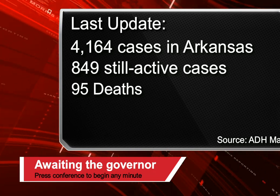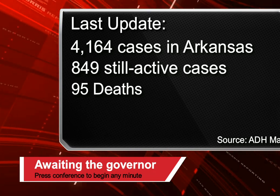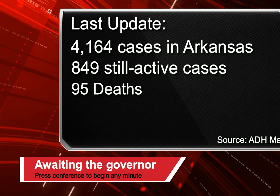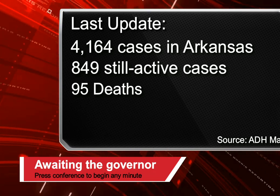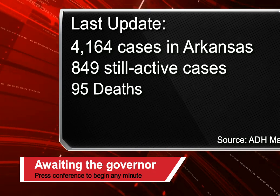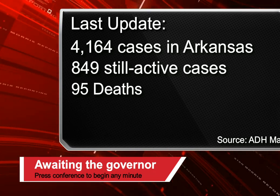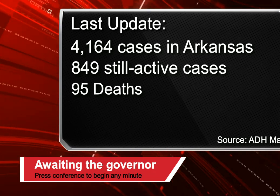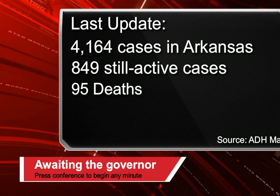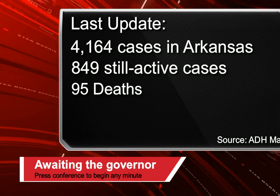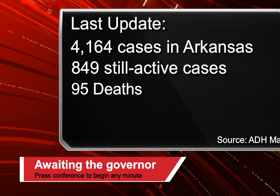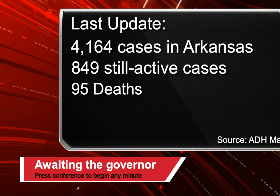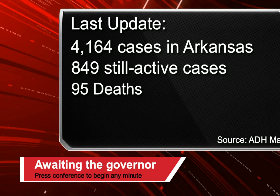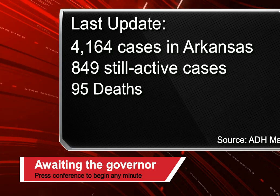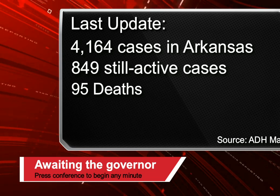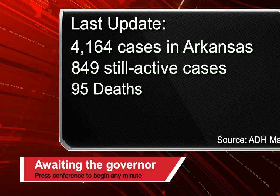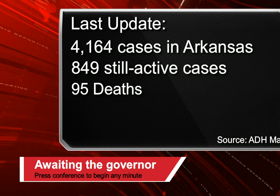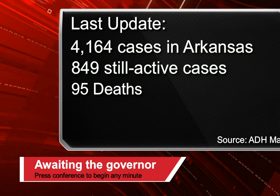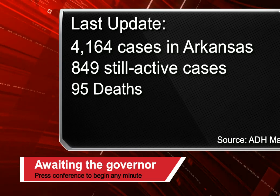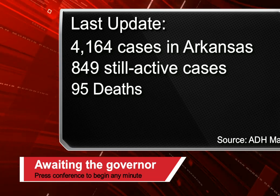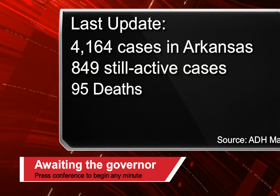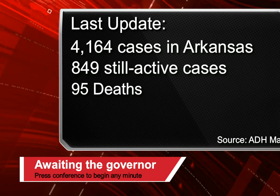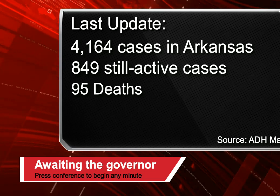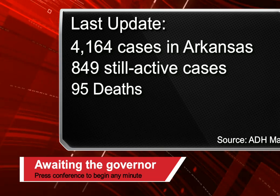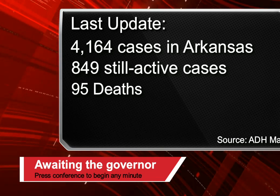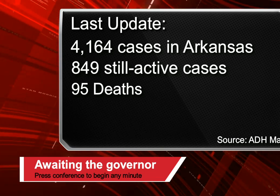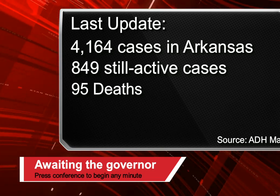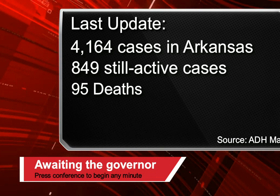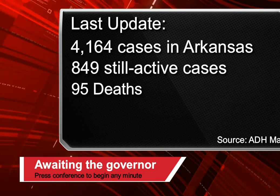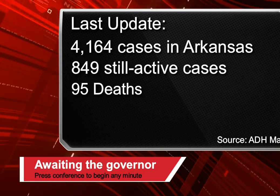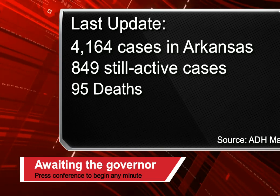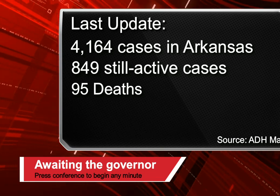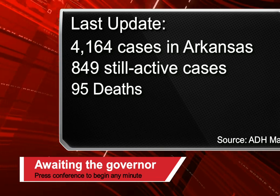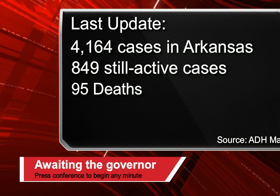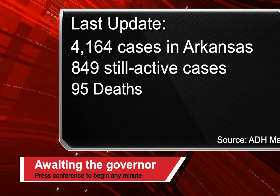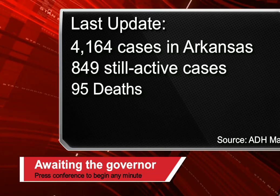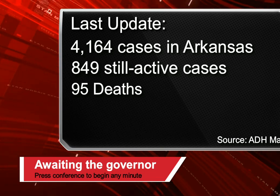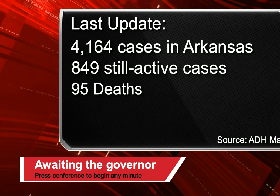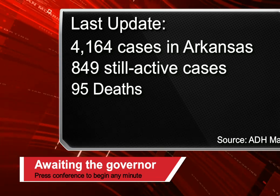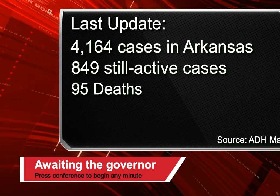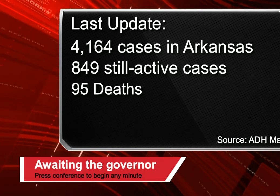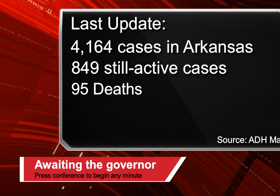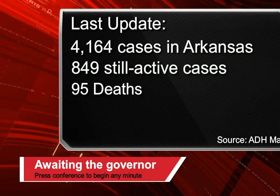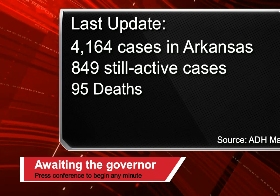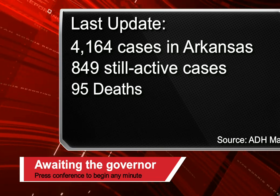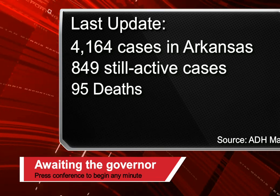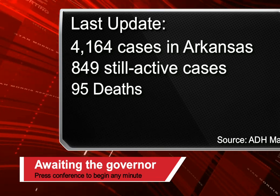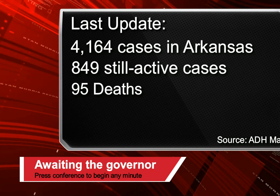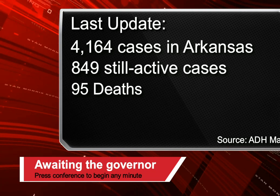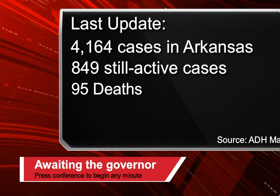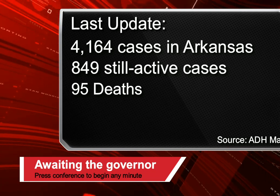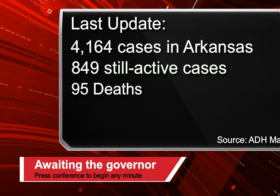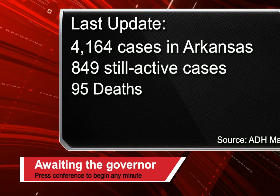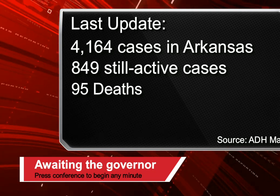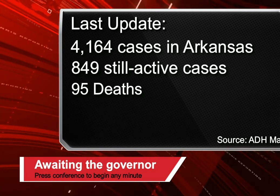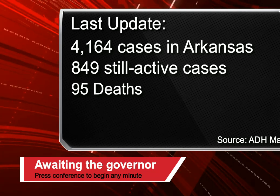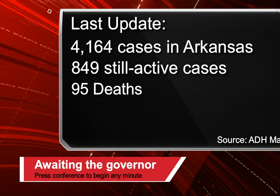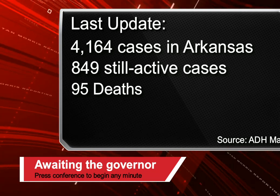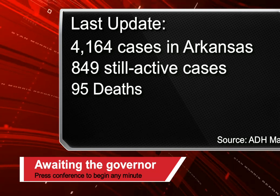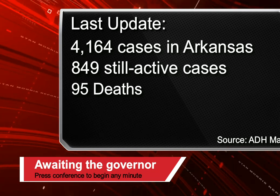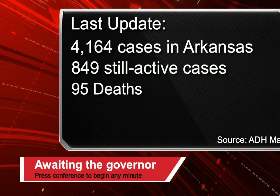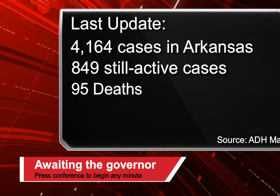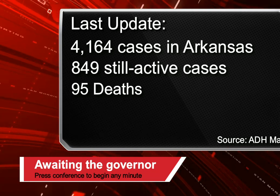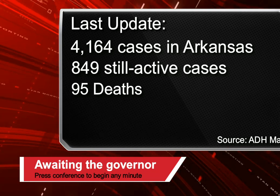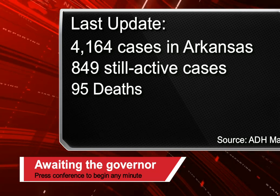up or down? That's kind of what we're watching. We know the overall cumulative case number is always going to increase. As of last check, the number of deaths was